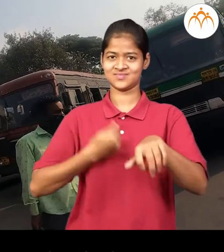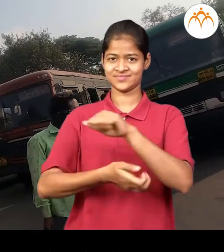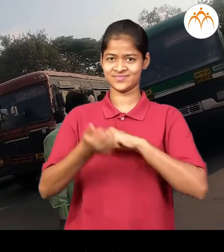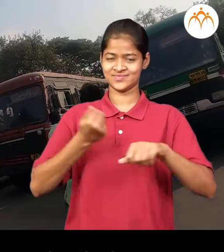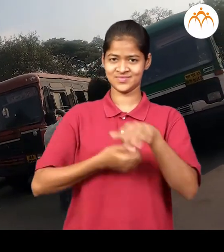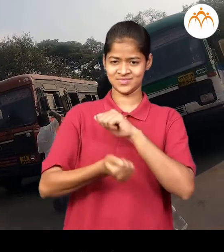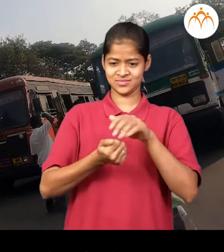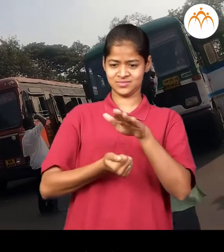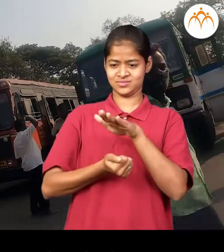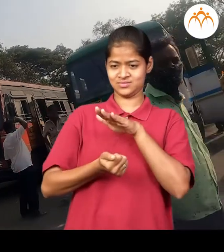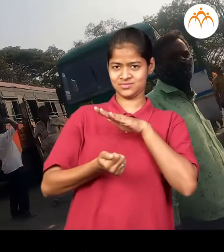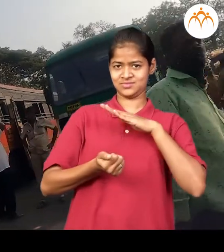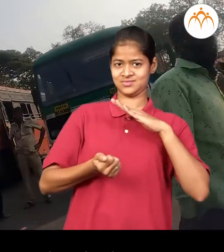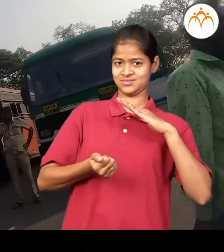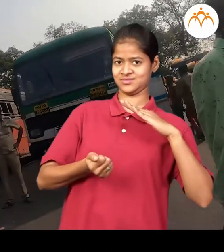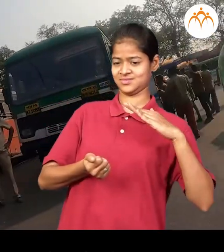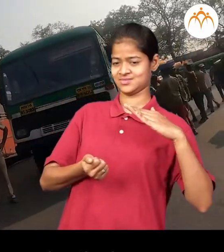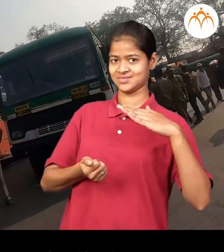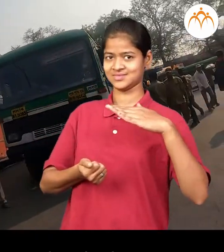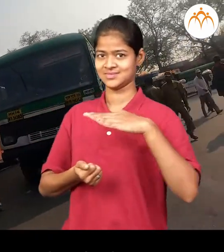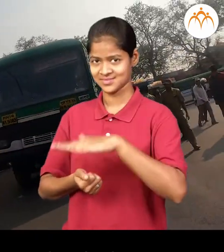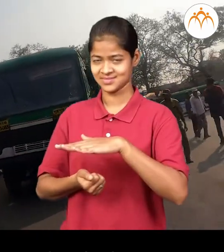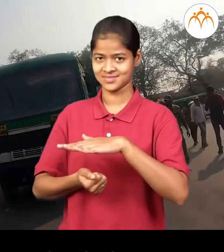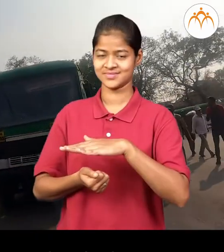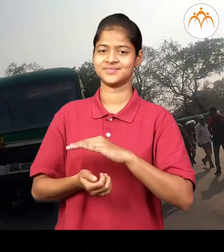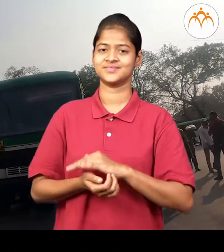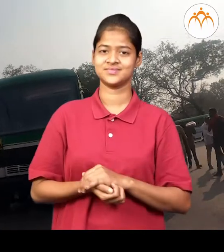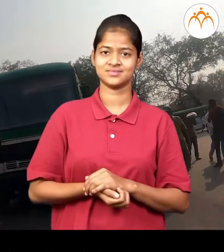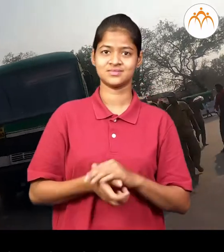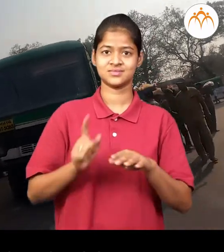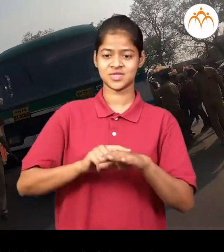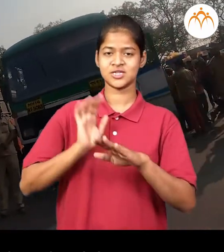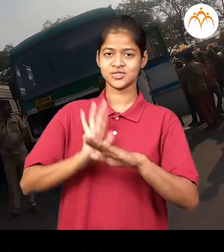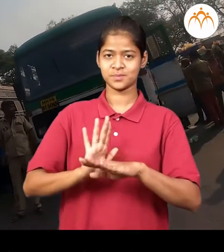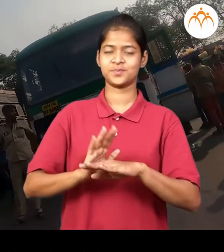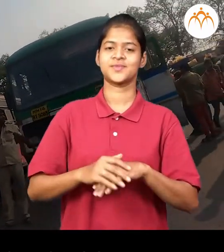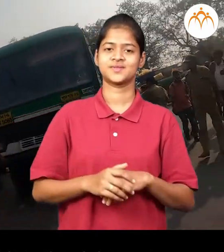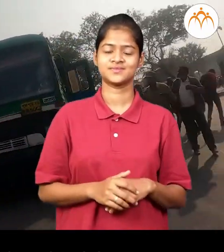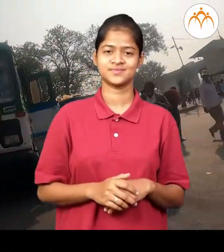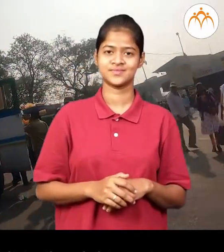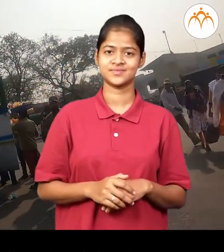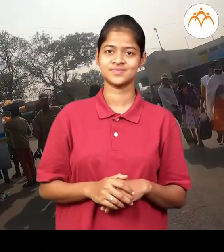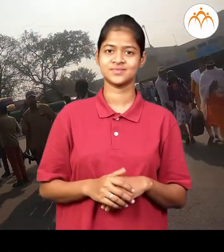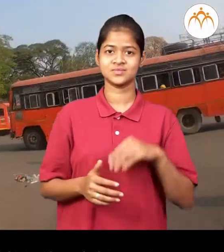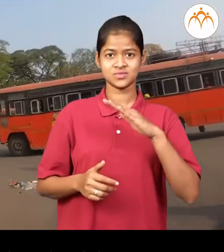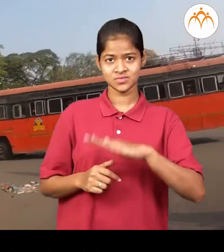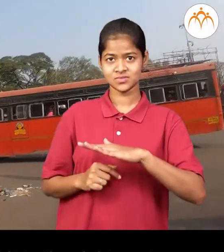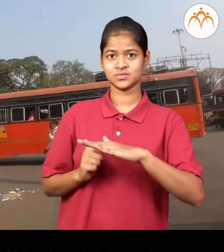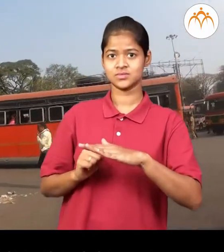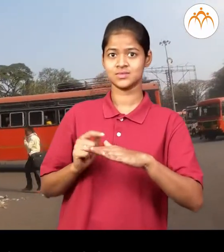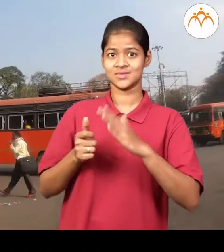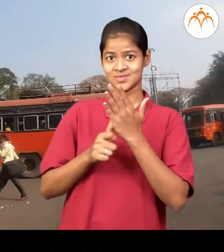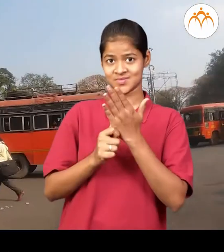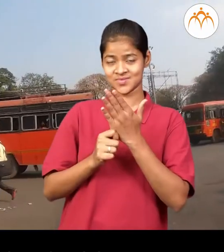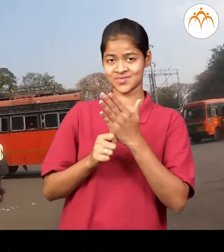The driver uncle started reversing the bus. He reversed it and brought it